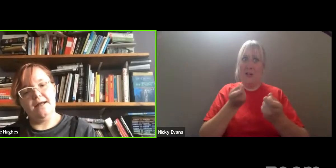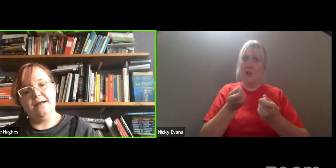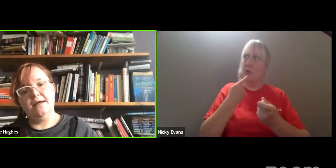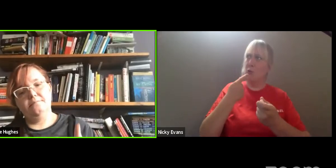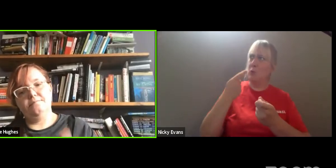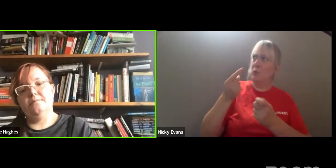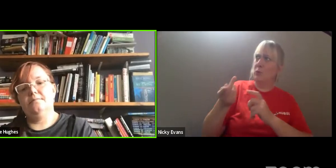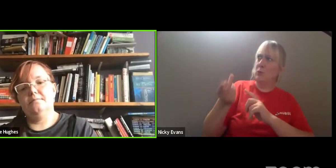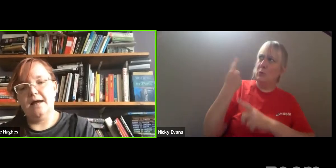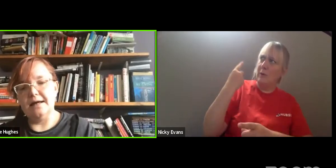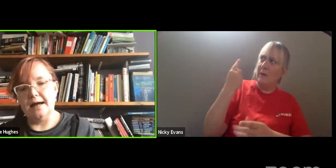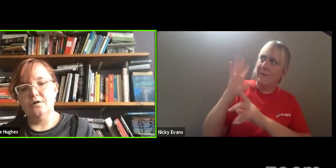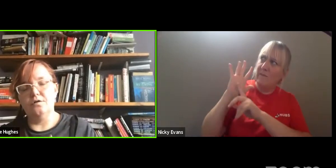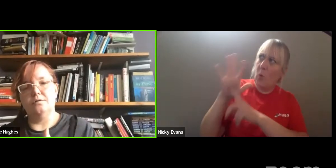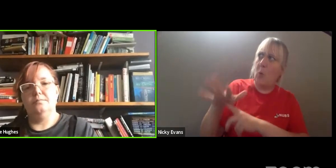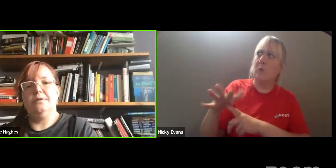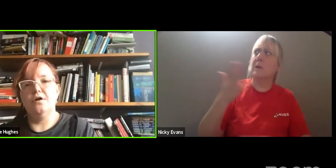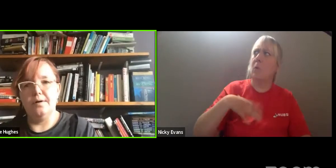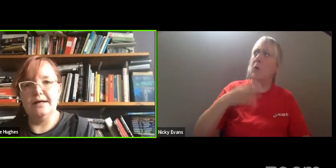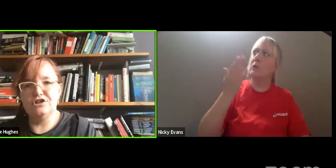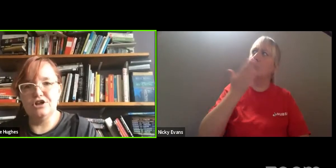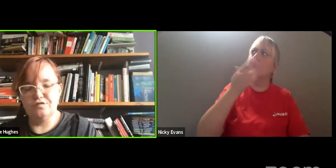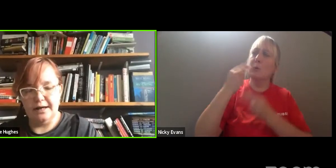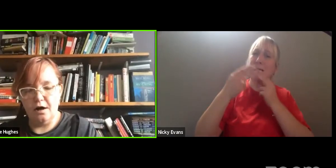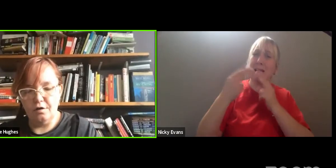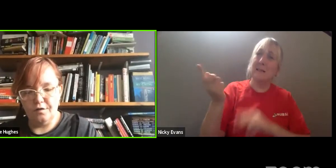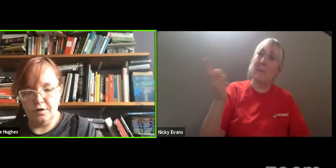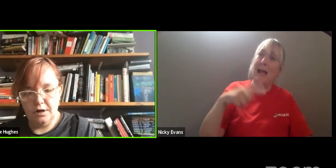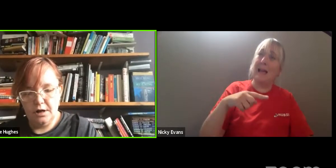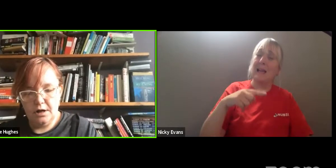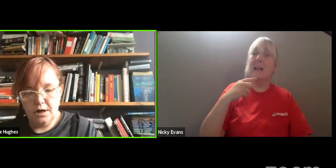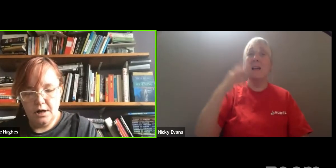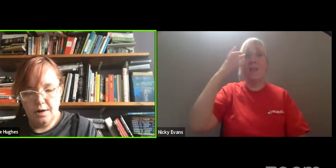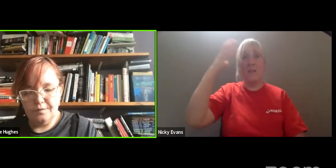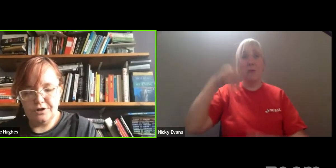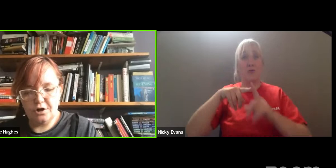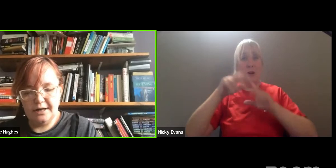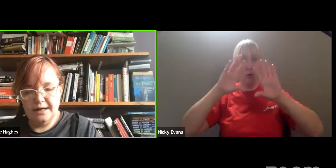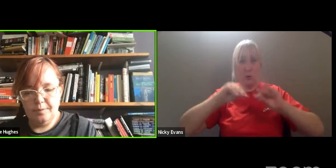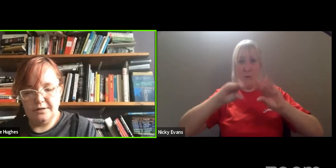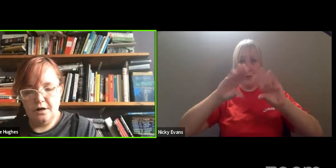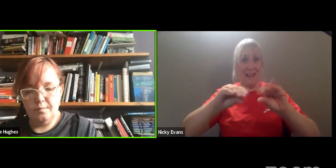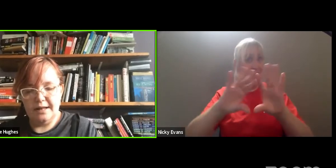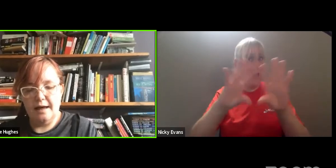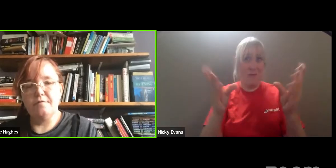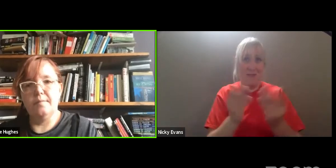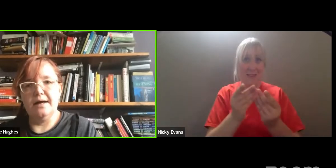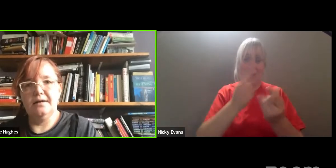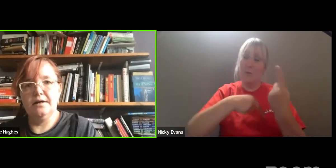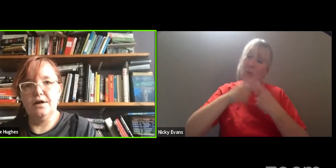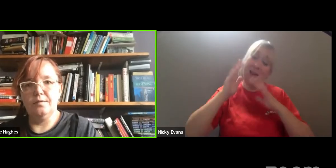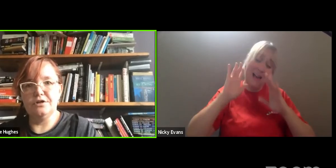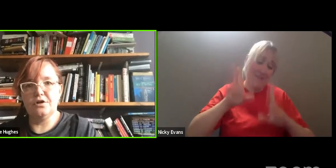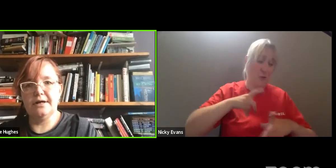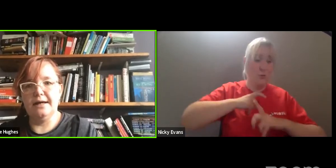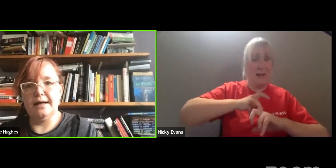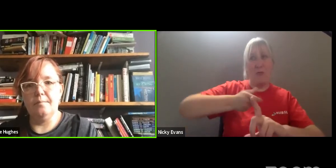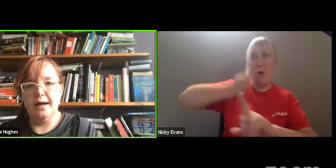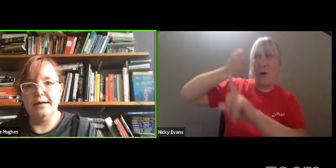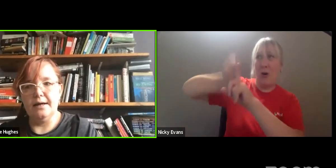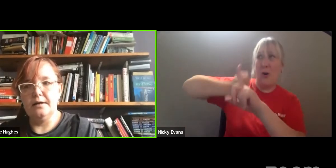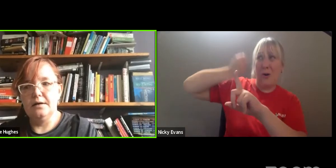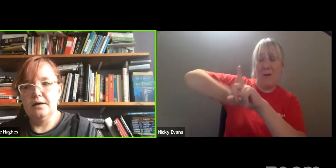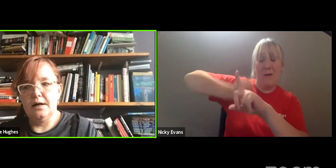cut you at any angle, you know, and it's just really awful. And we've just got to keep plodding on with it, haven't we? You know, we've just got to